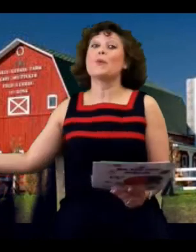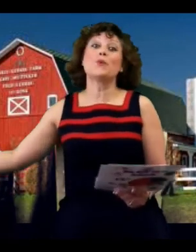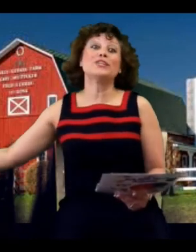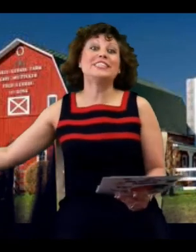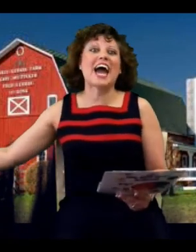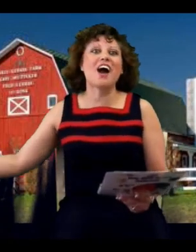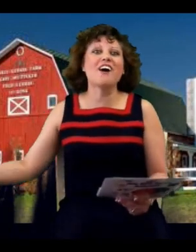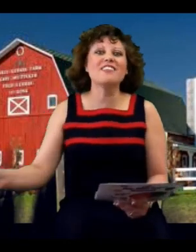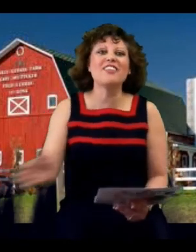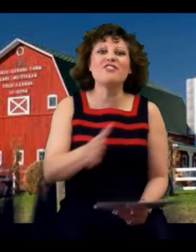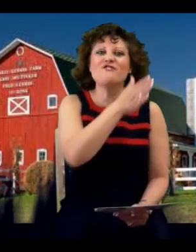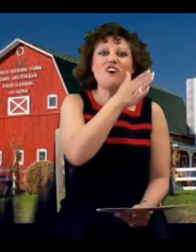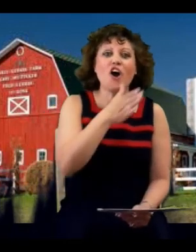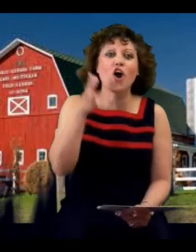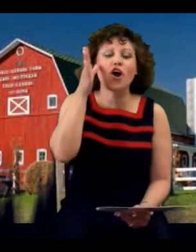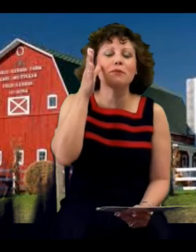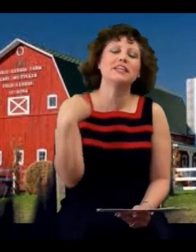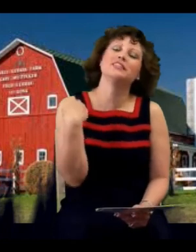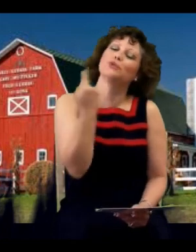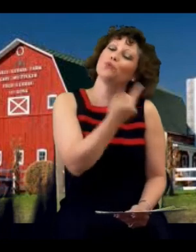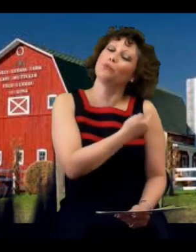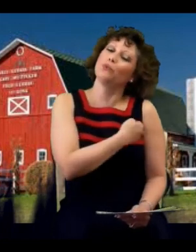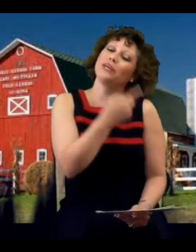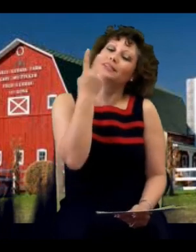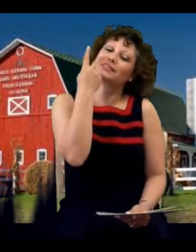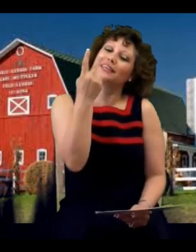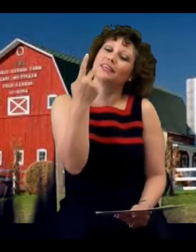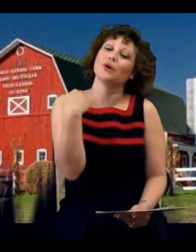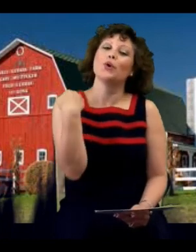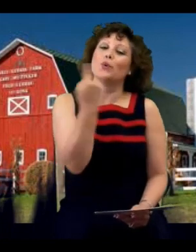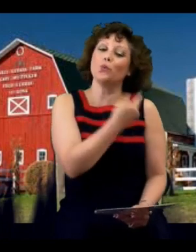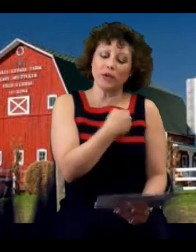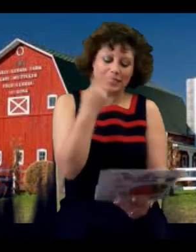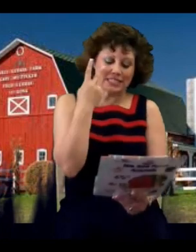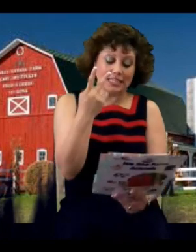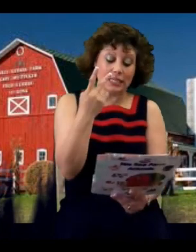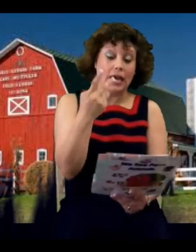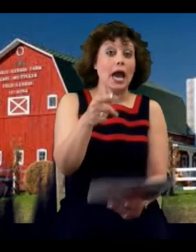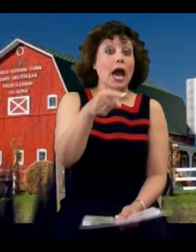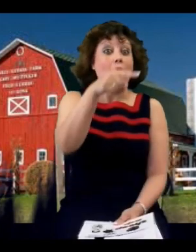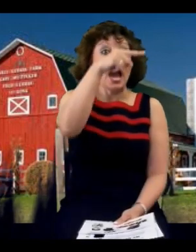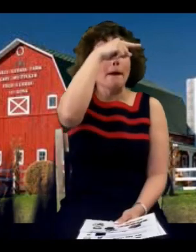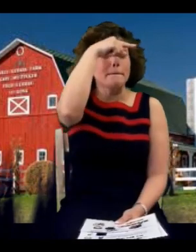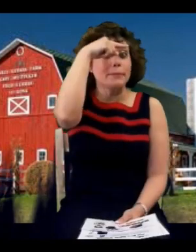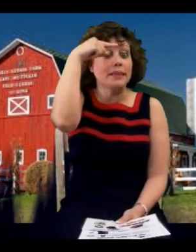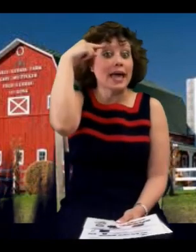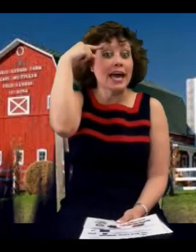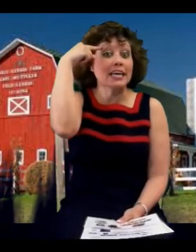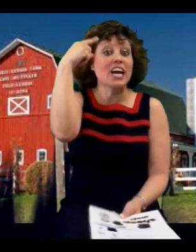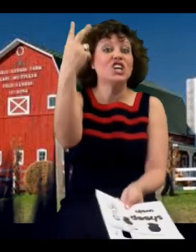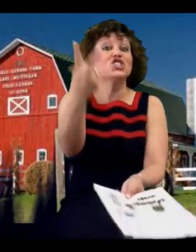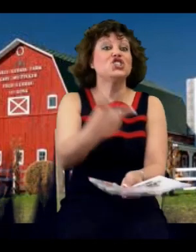We're down at the farm and this is what we see. We see a black